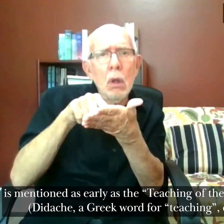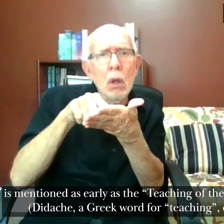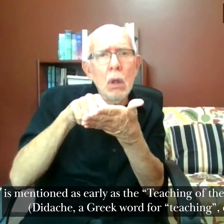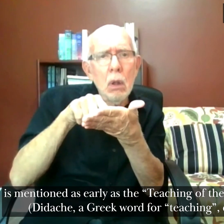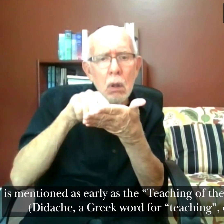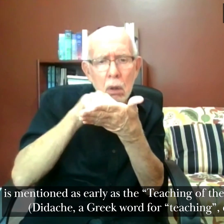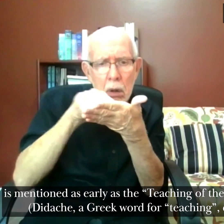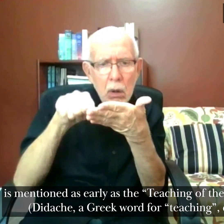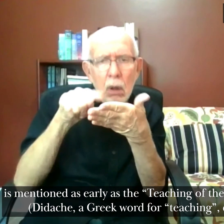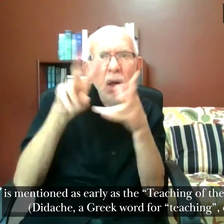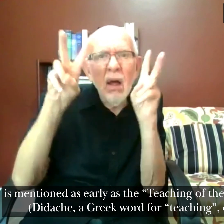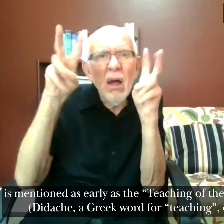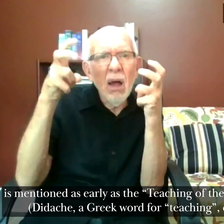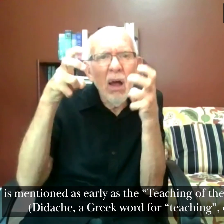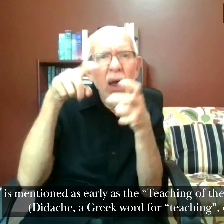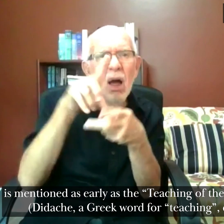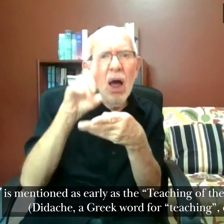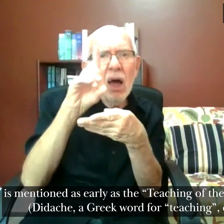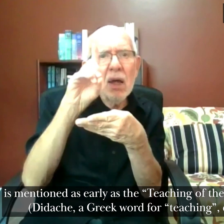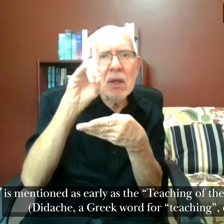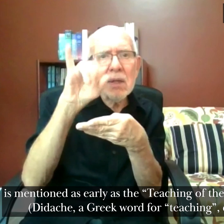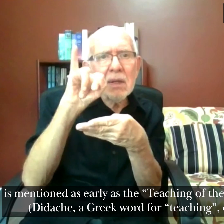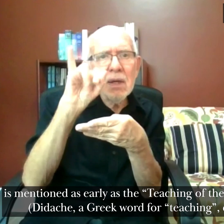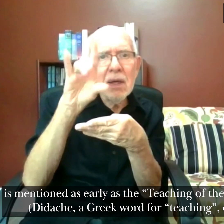teaching, circa AD 150.